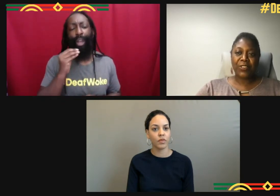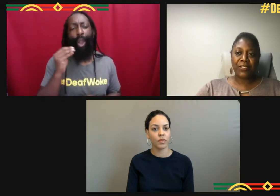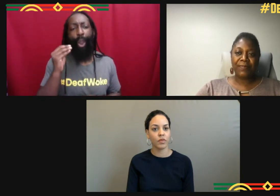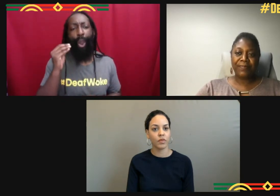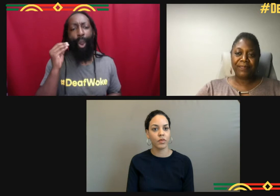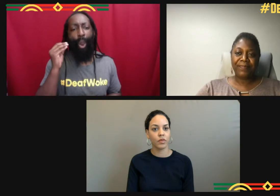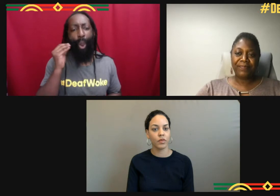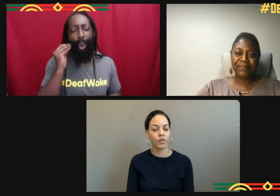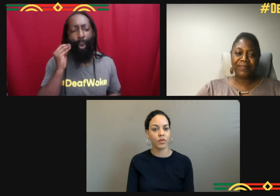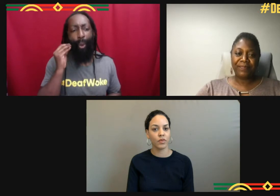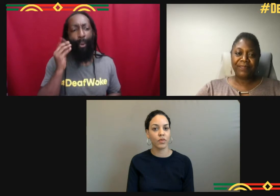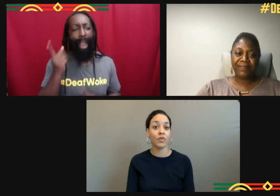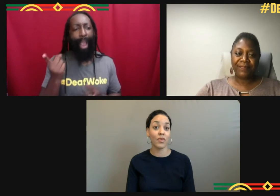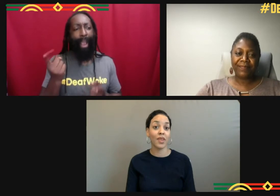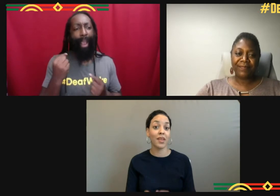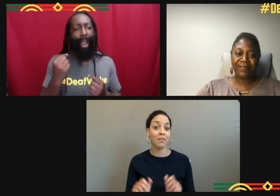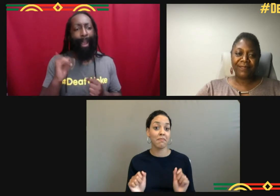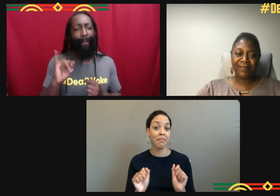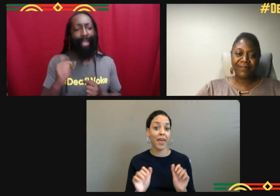they're magical.